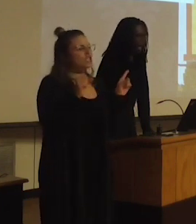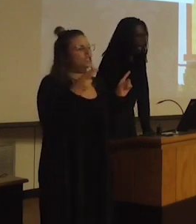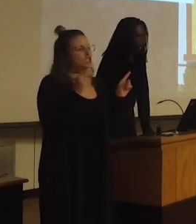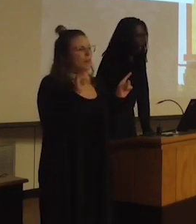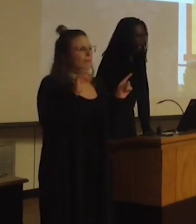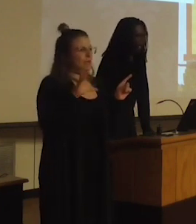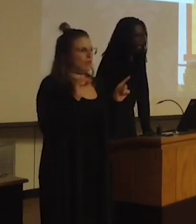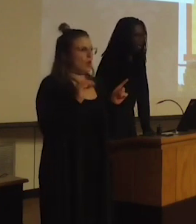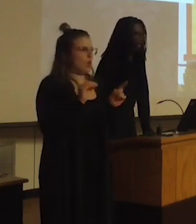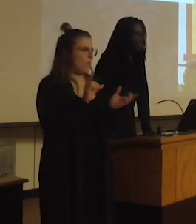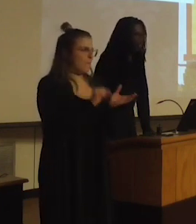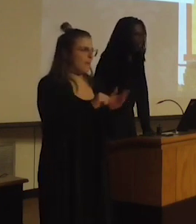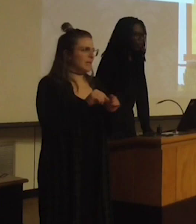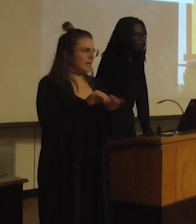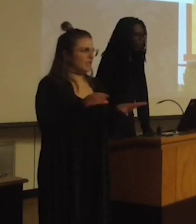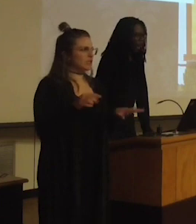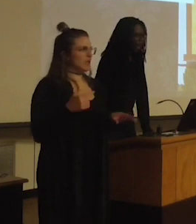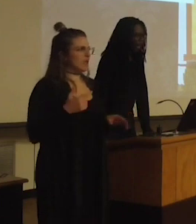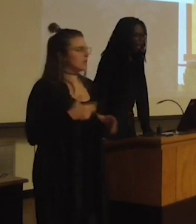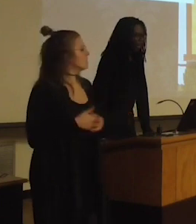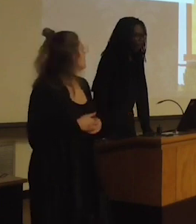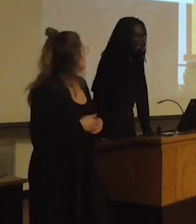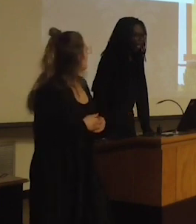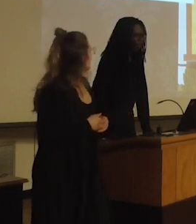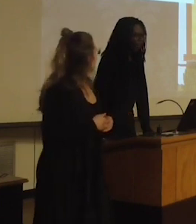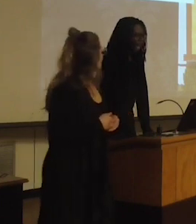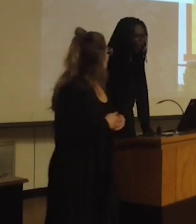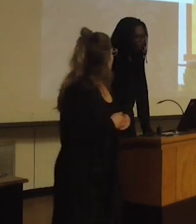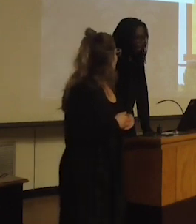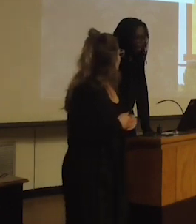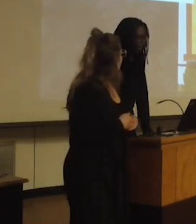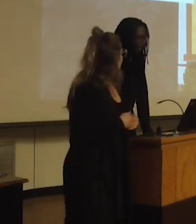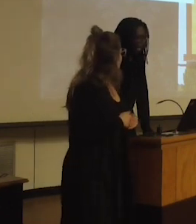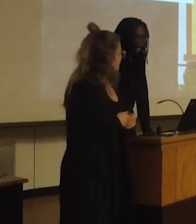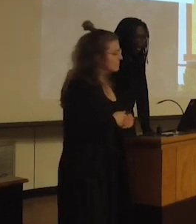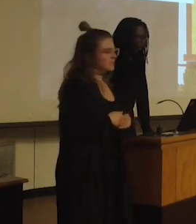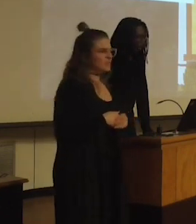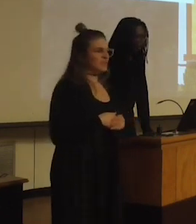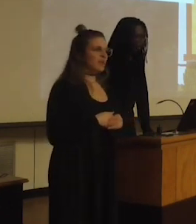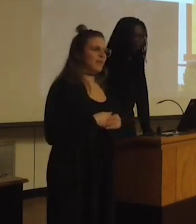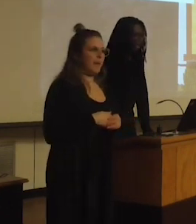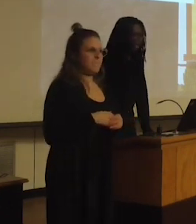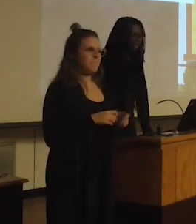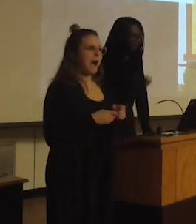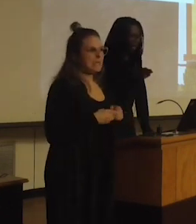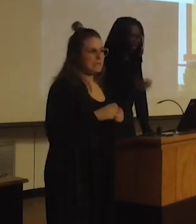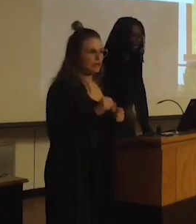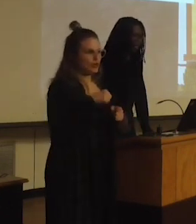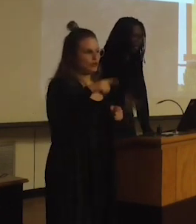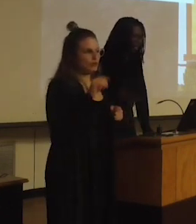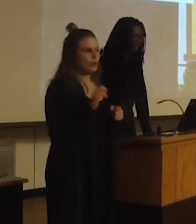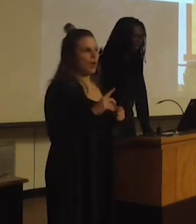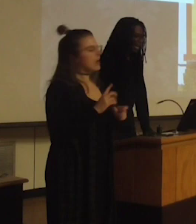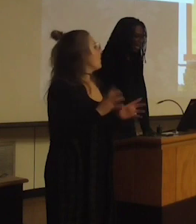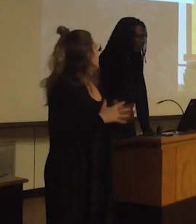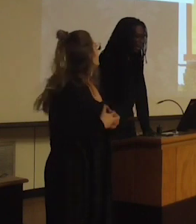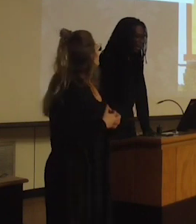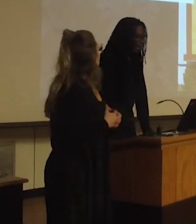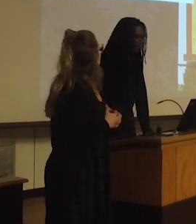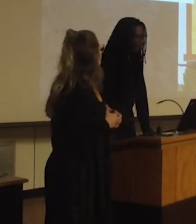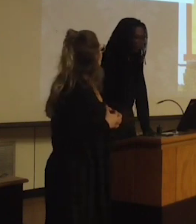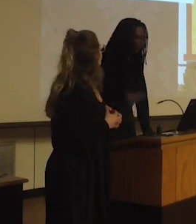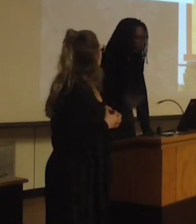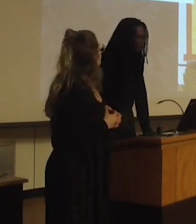publication. It's a gunshot billboard mocking the squad sparks outrage. Rashida Tlaib says it's